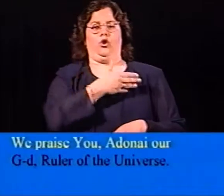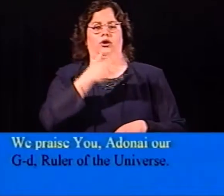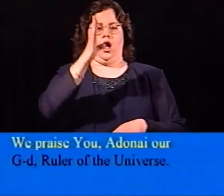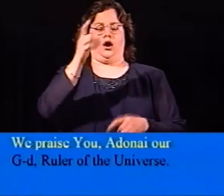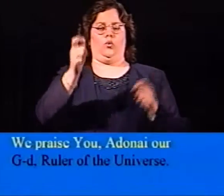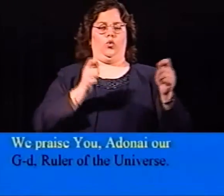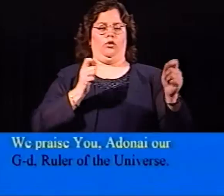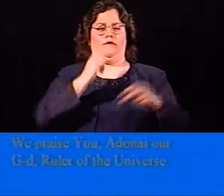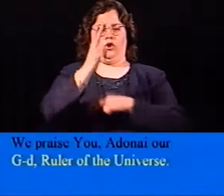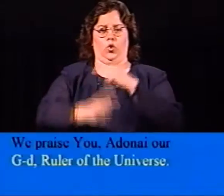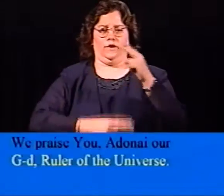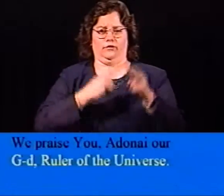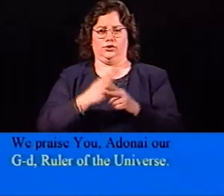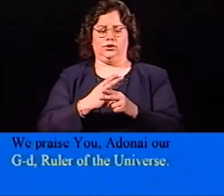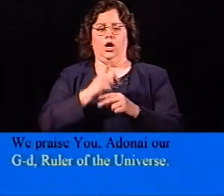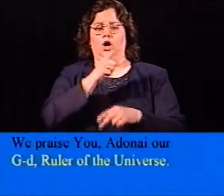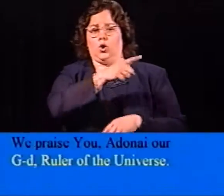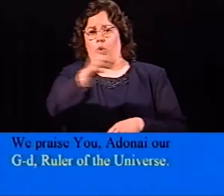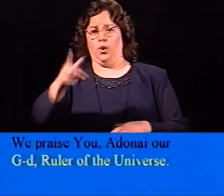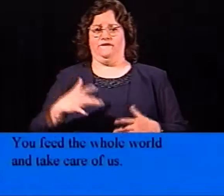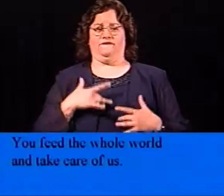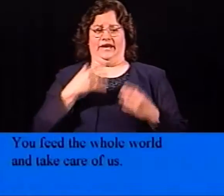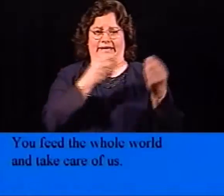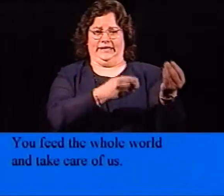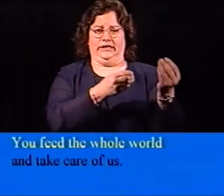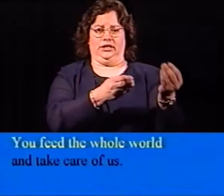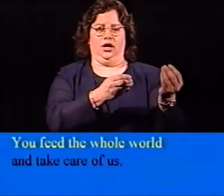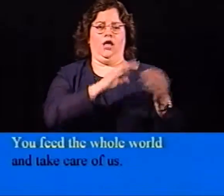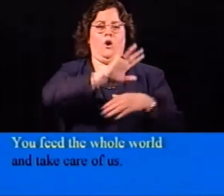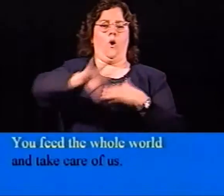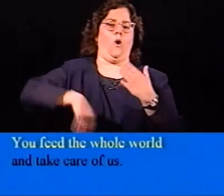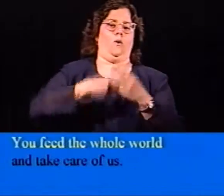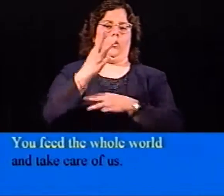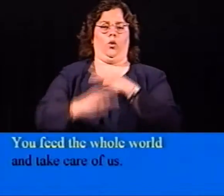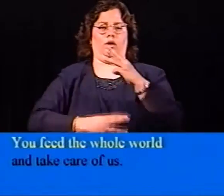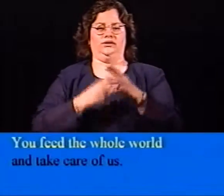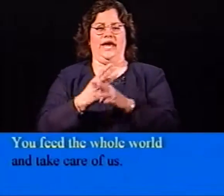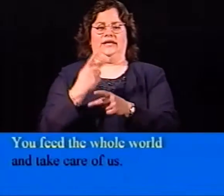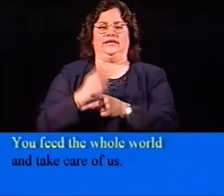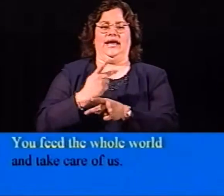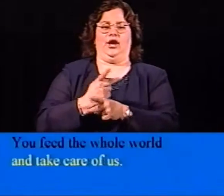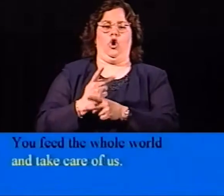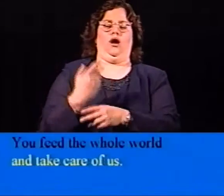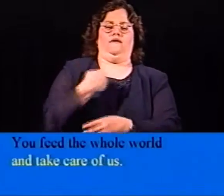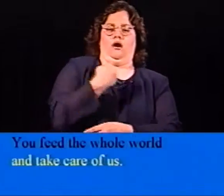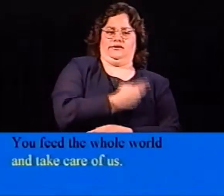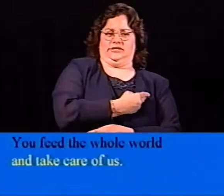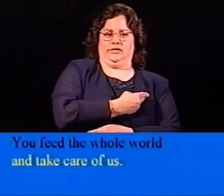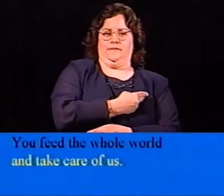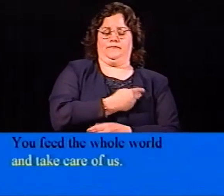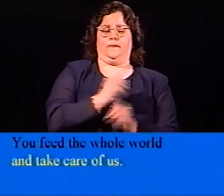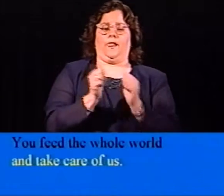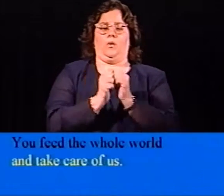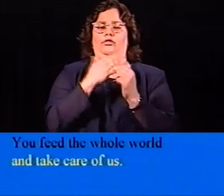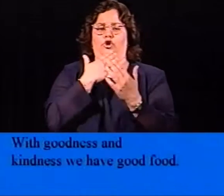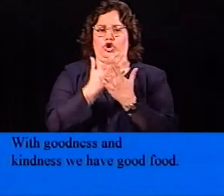ruler of the universe. You feed the whole world and take care of us. With goodness